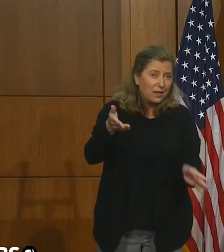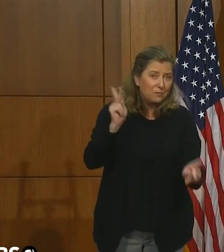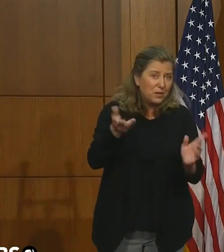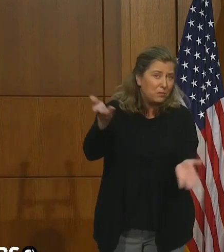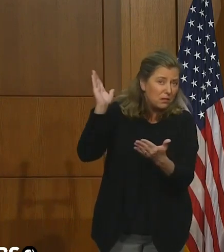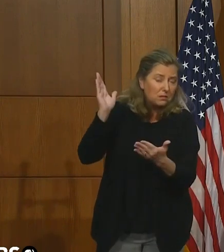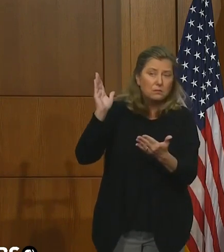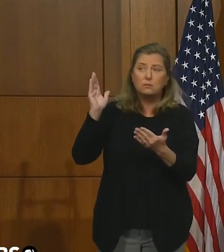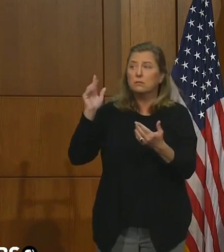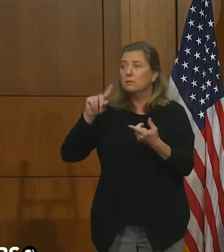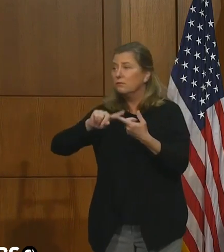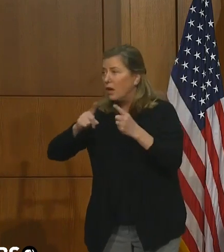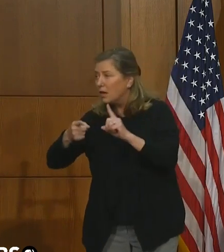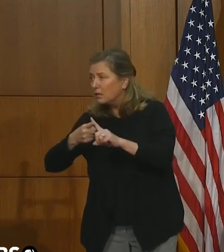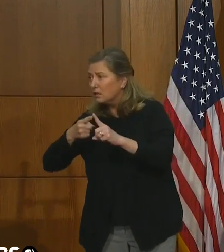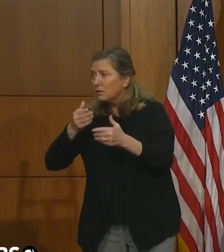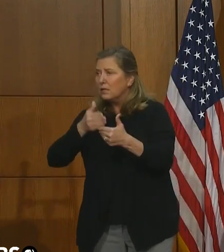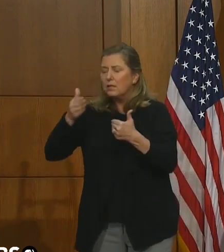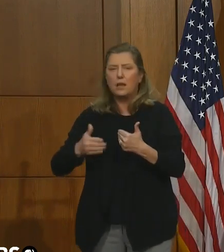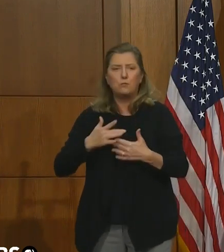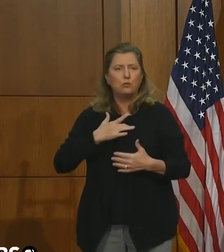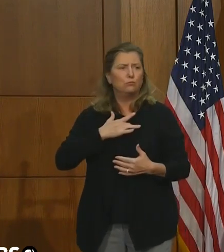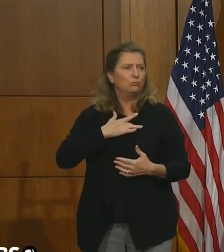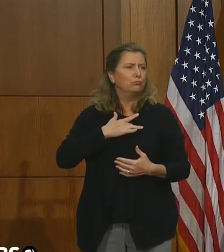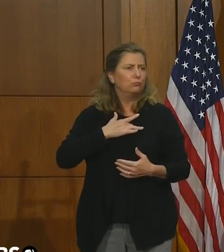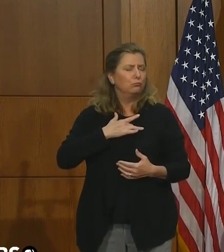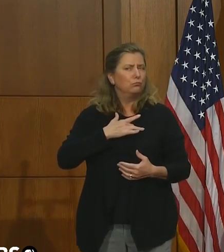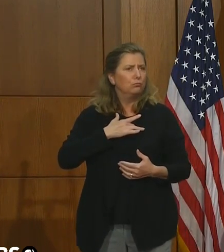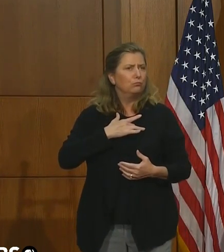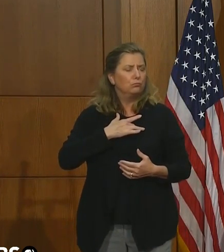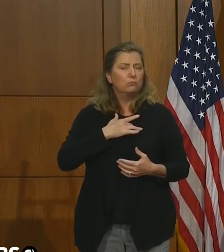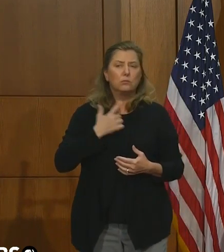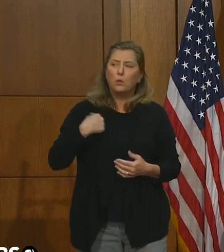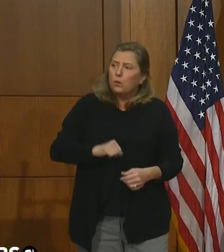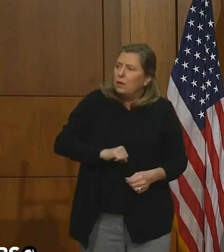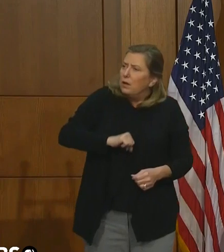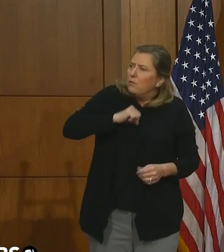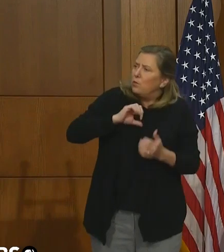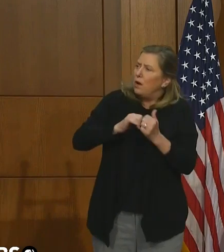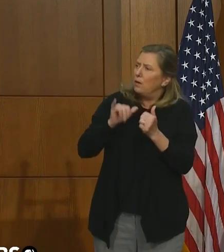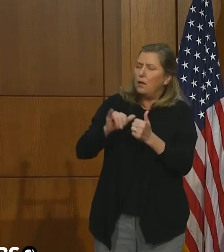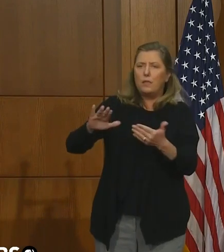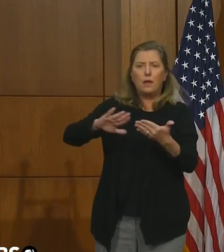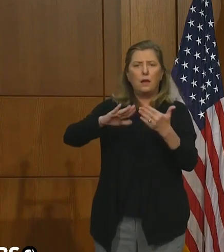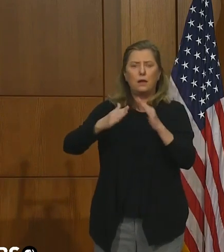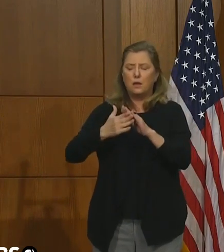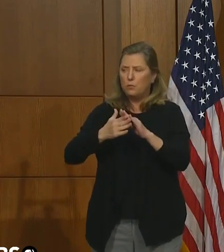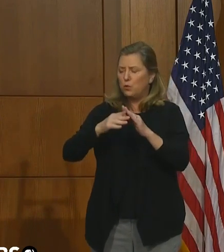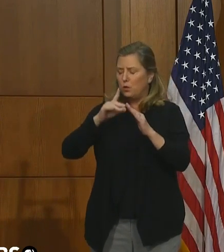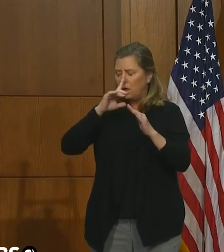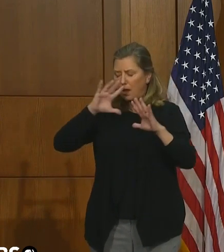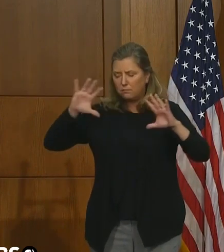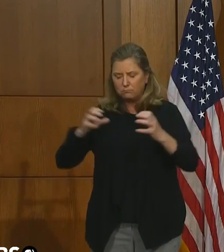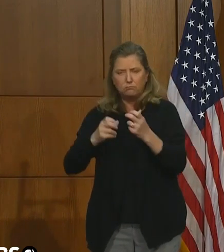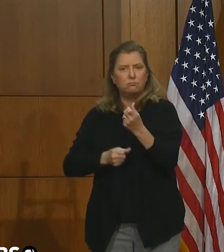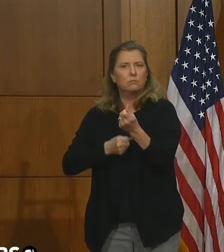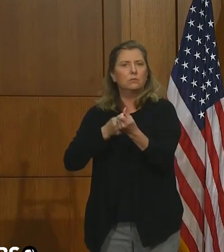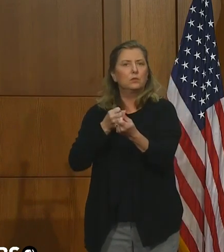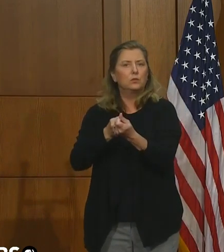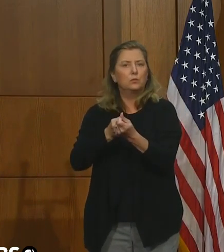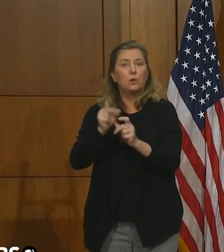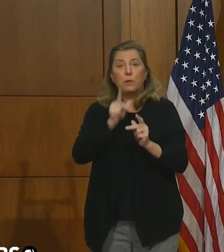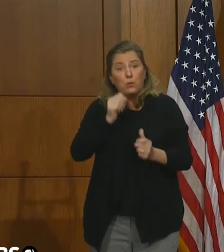to friends and neighbors. We are all proud of how the community has rallied to support the